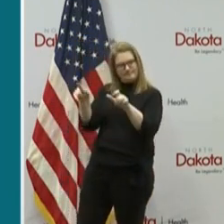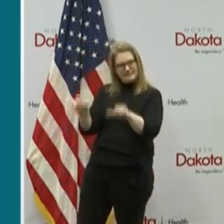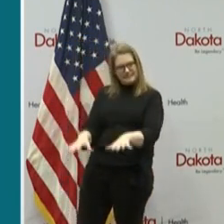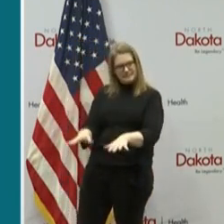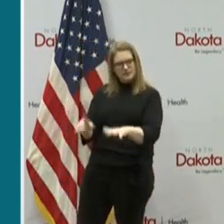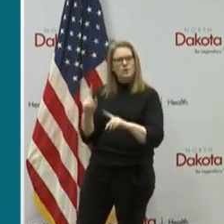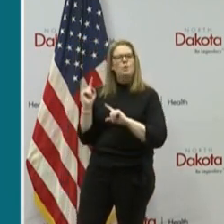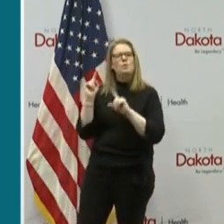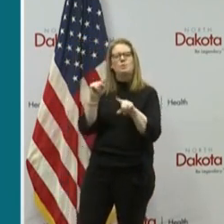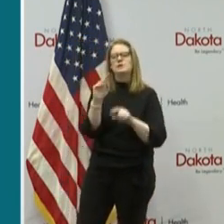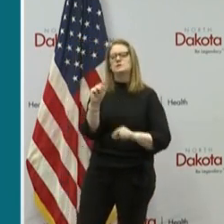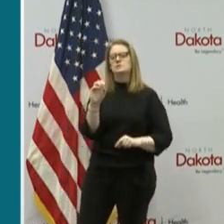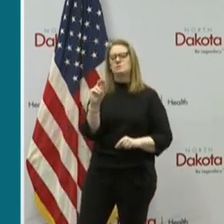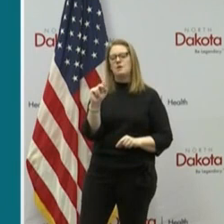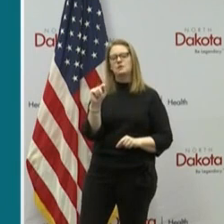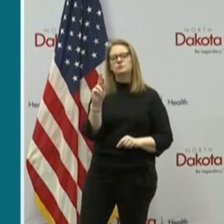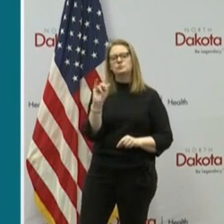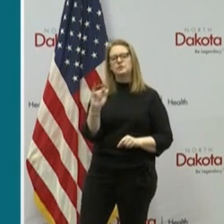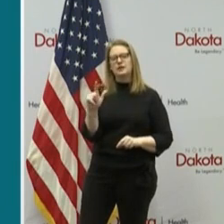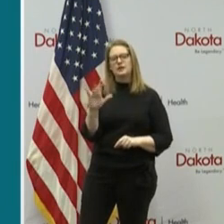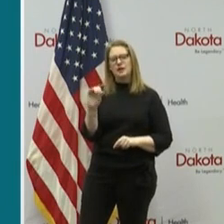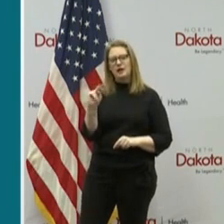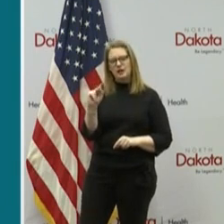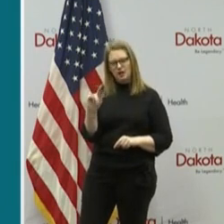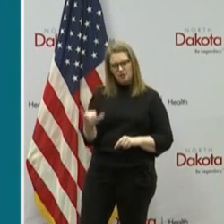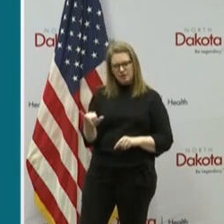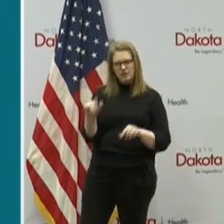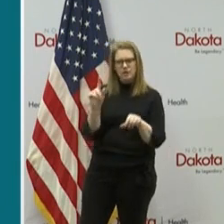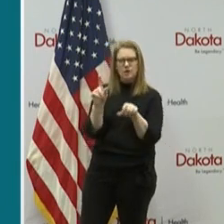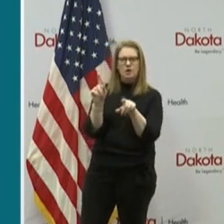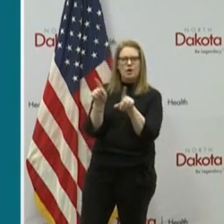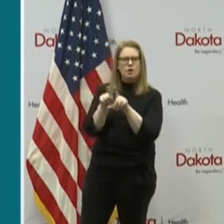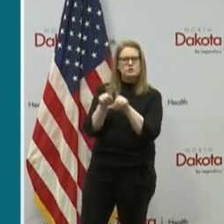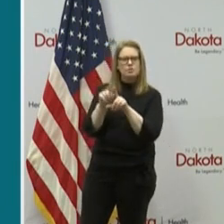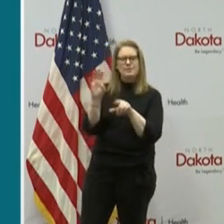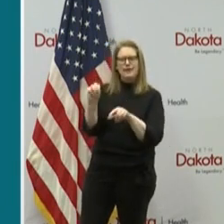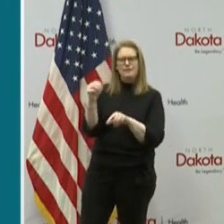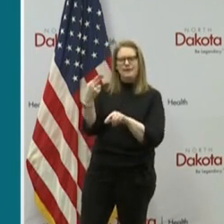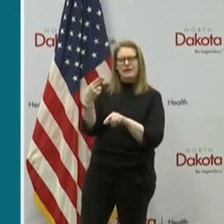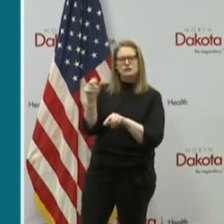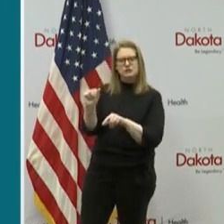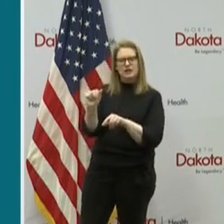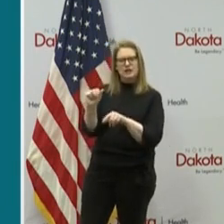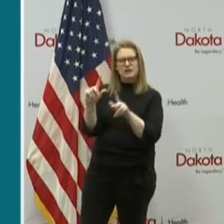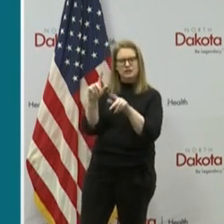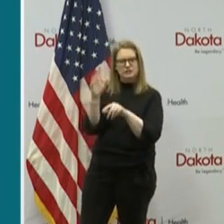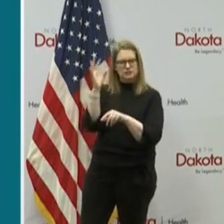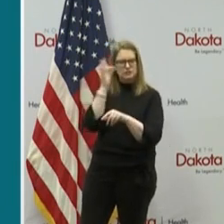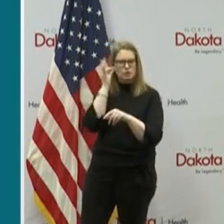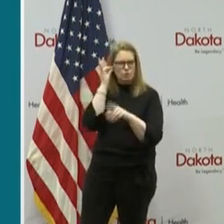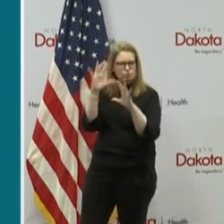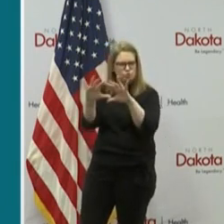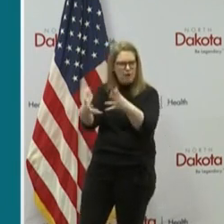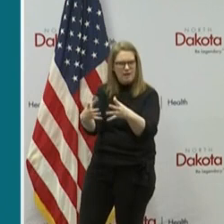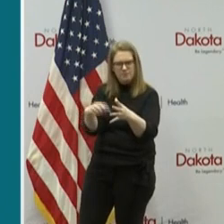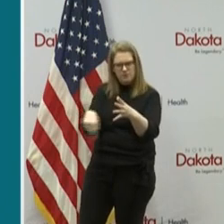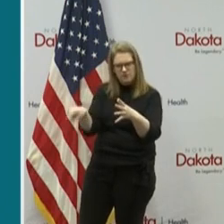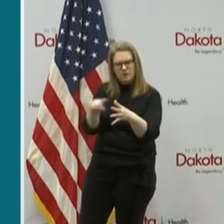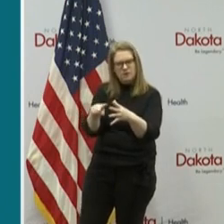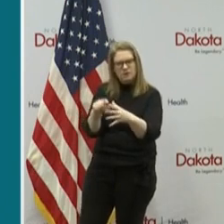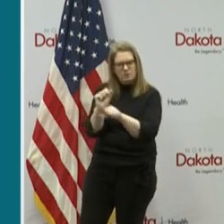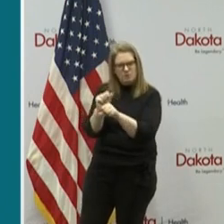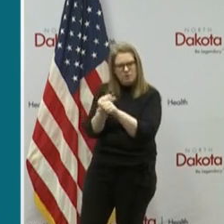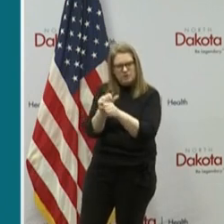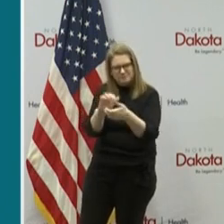went up to Montreal County, and in collaboration there with MHA Tribe, part of the testing that occurred, and some of those are reflected in